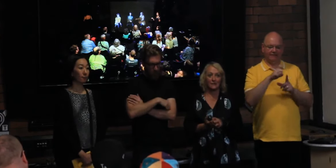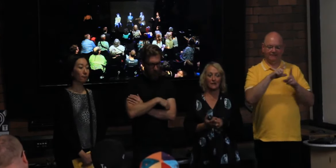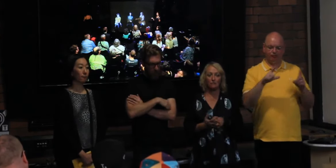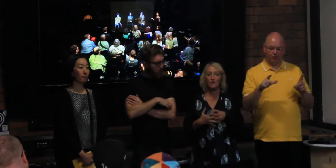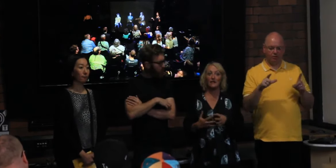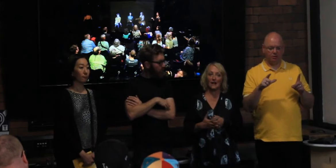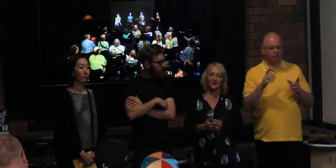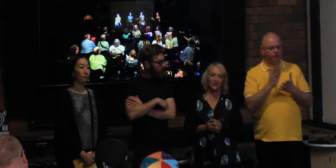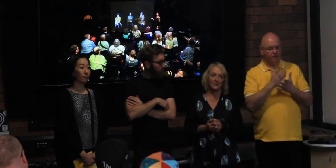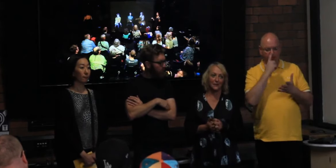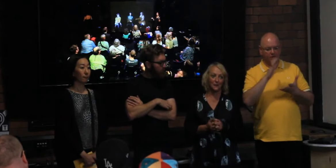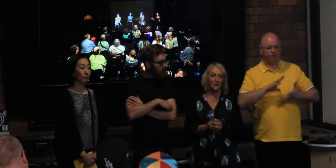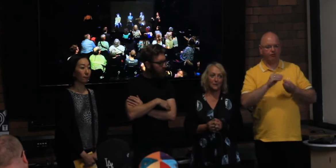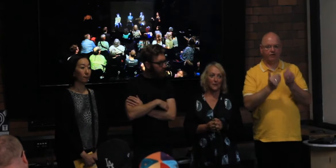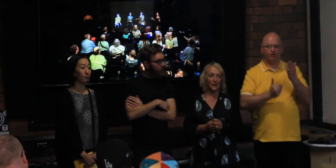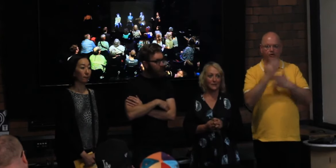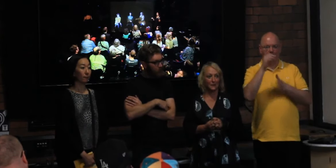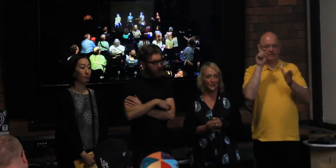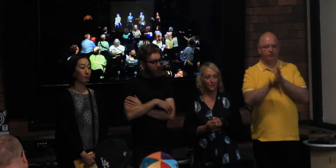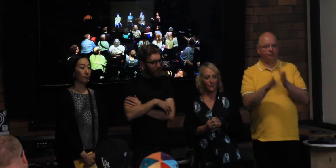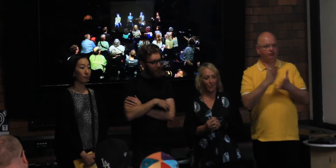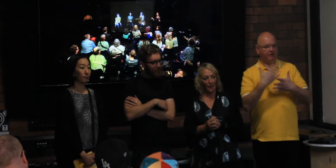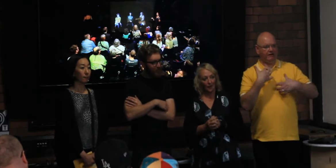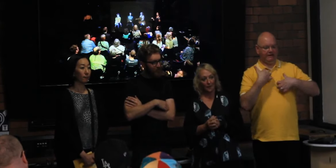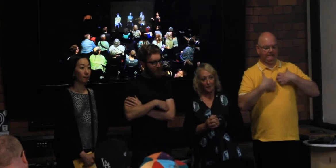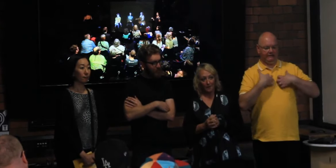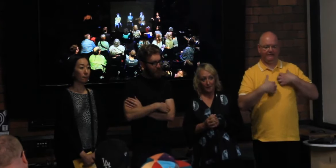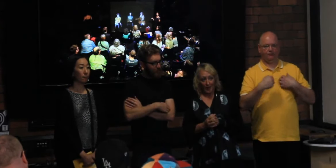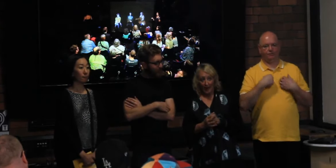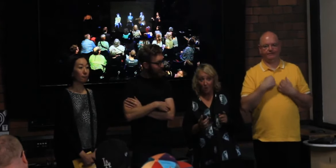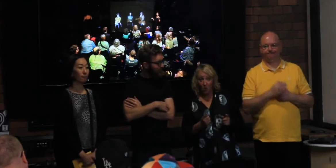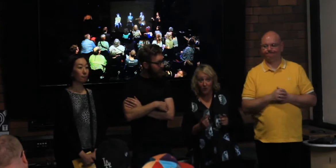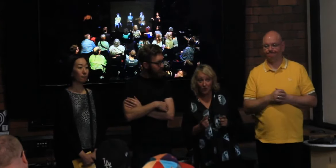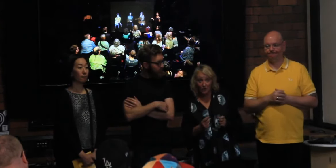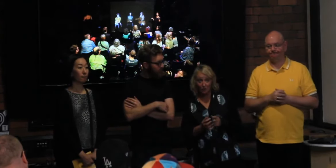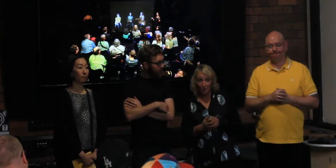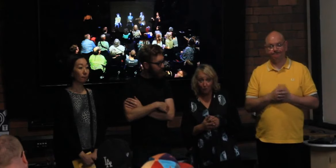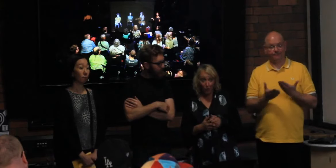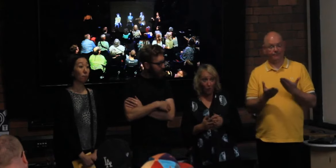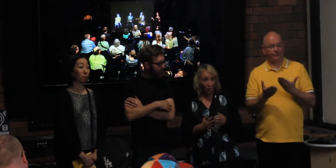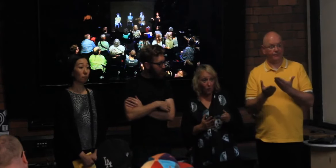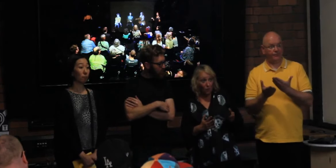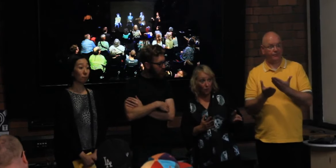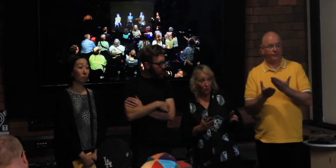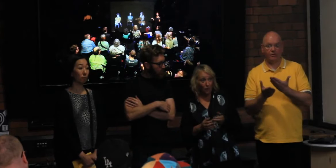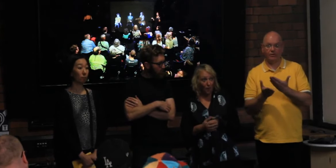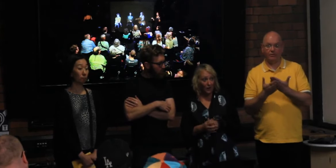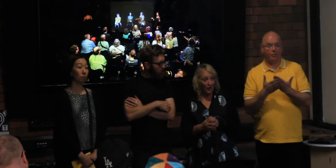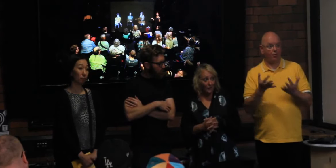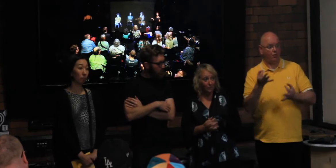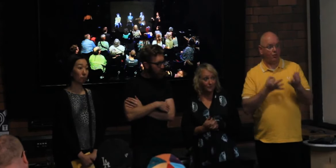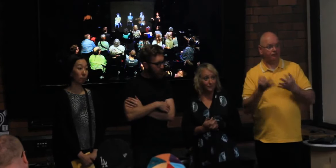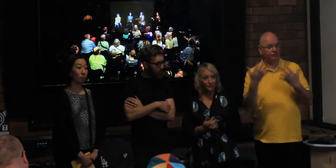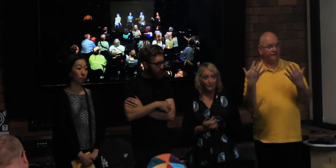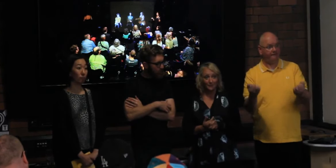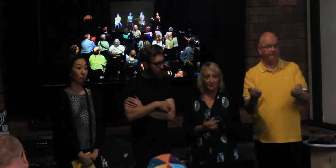feels to me really, really exciting. Really exciting. Any more questions from the floor or from